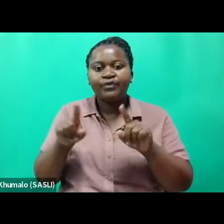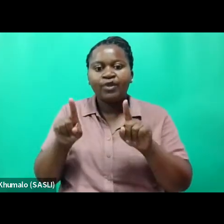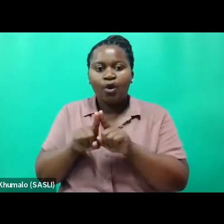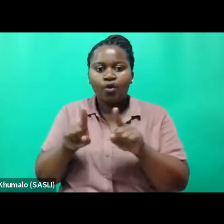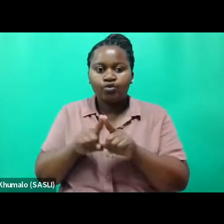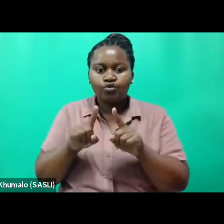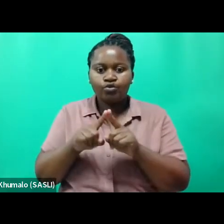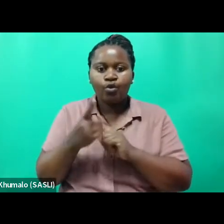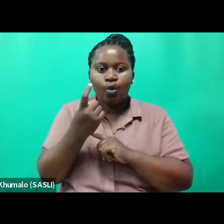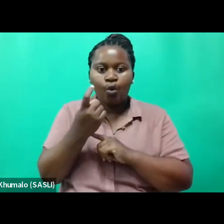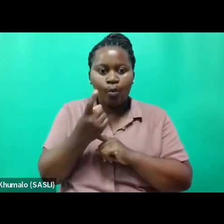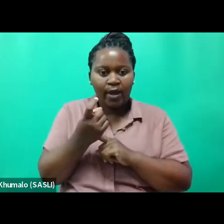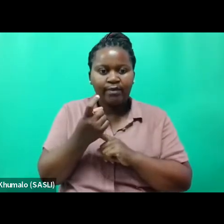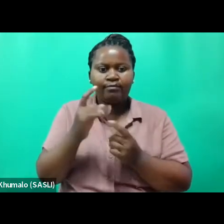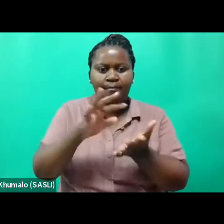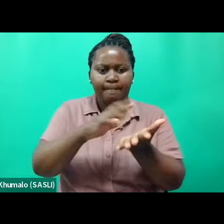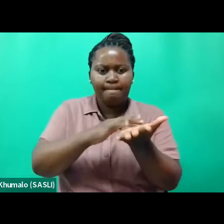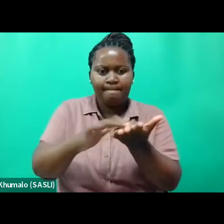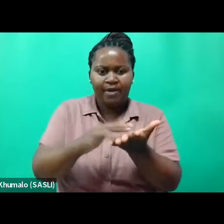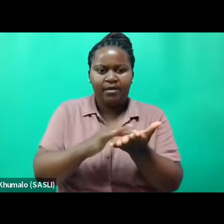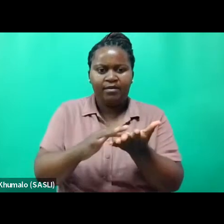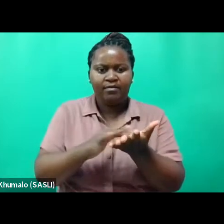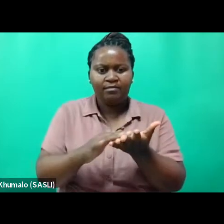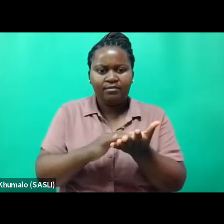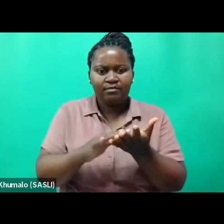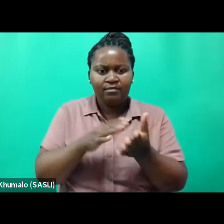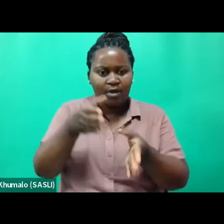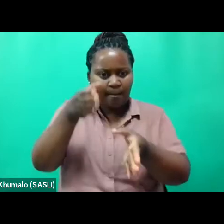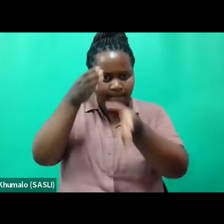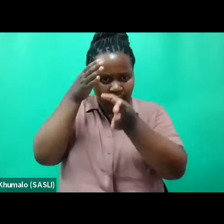for the entire college.